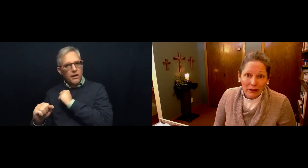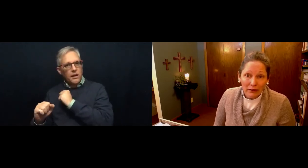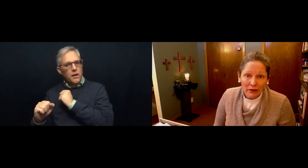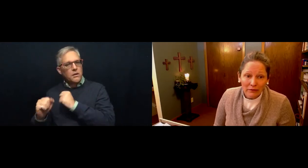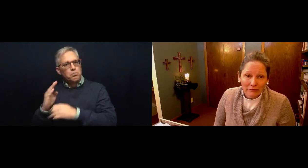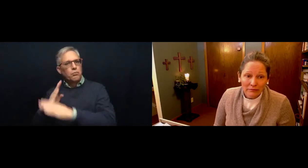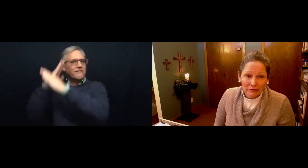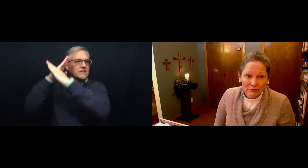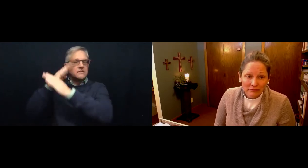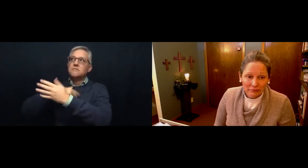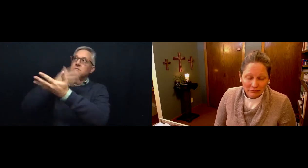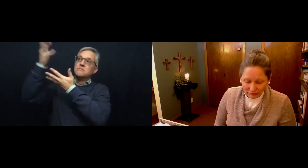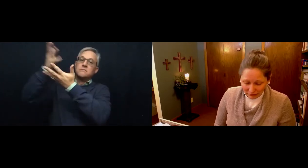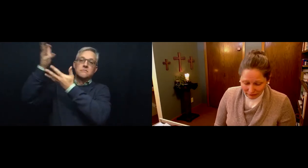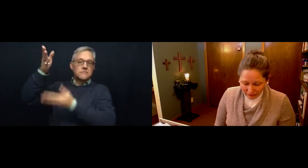one another.